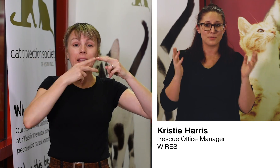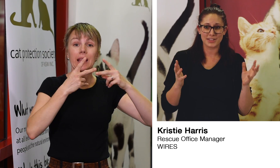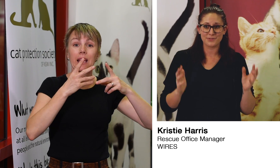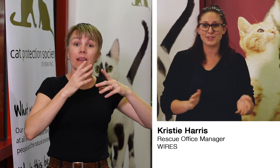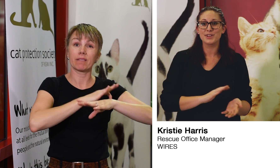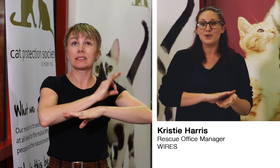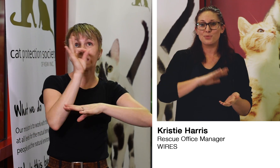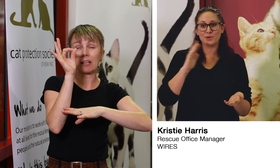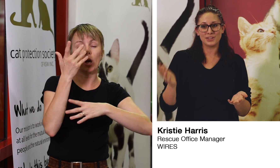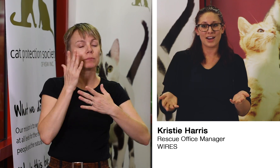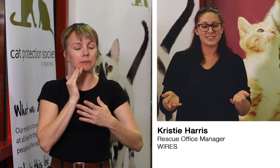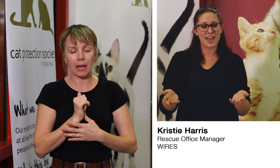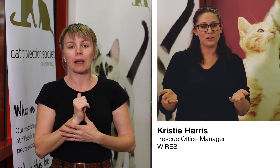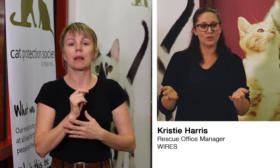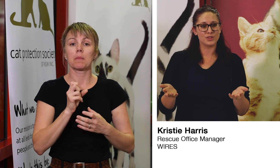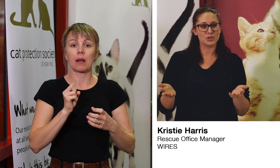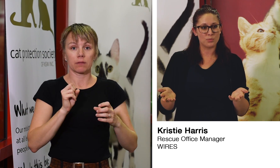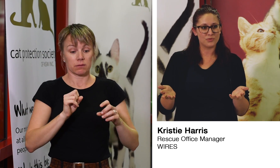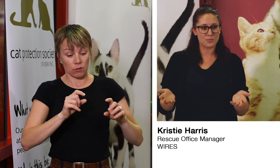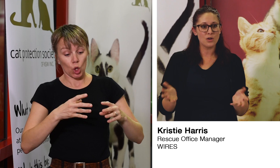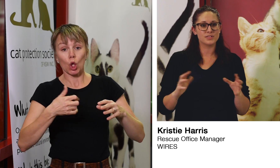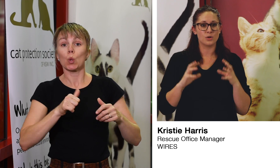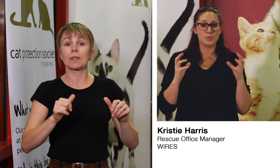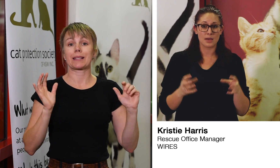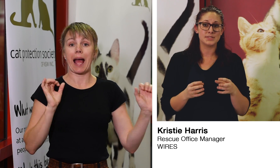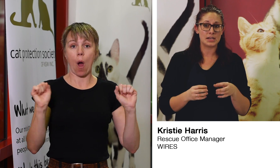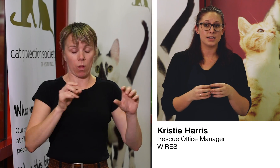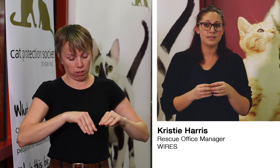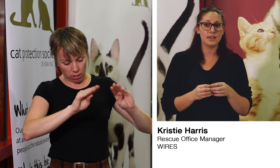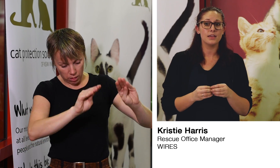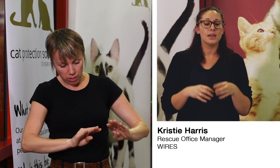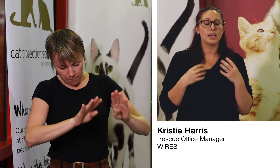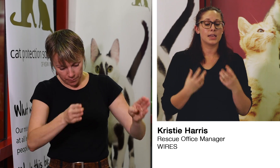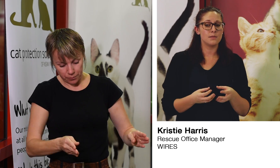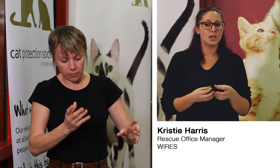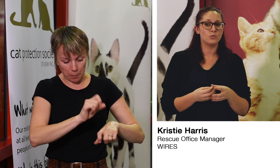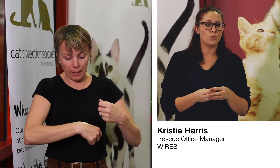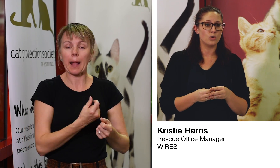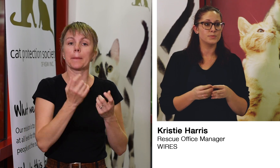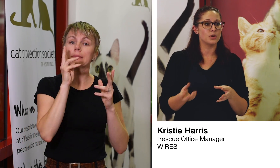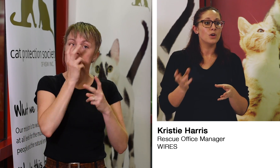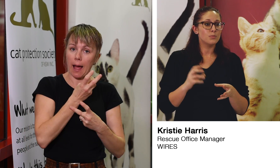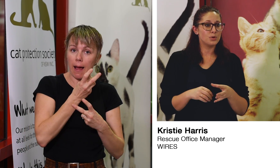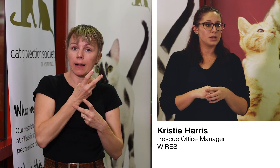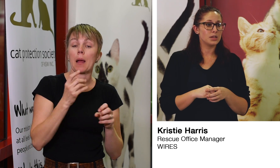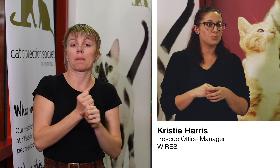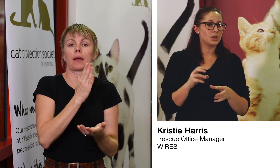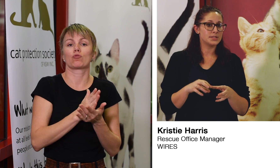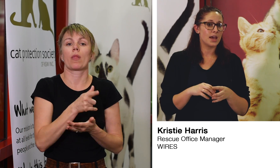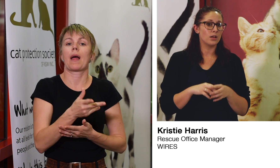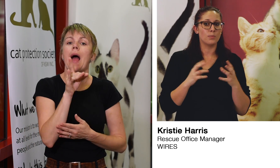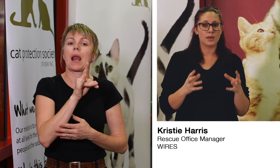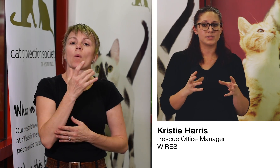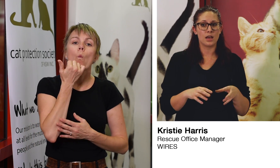and that won't make a difference. Put a light towel over the top of the box so it becomes dark in there, and keep the animal warm. So putting